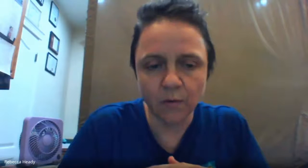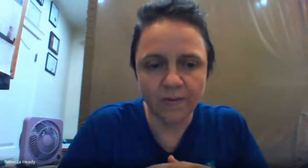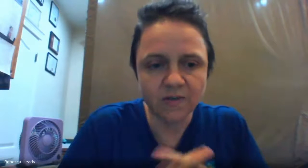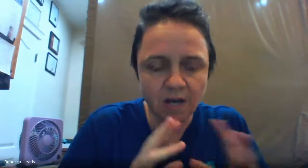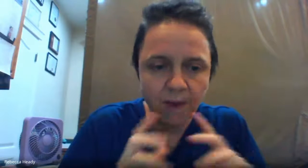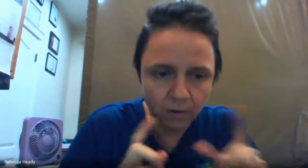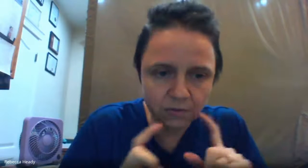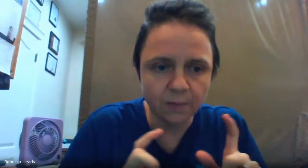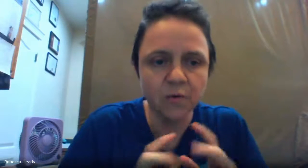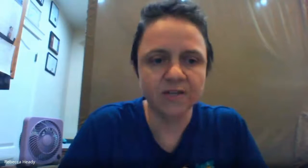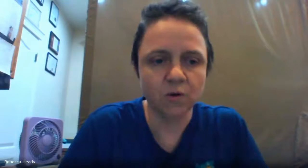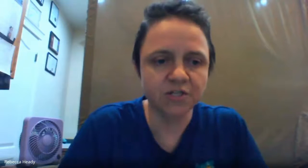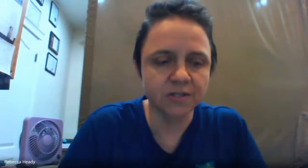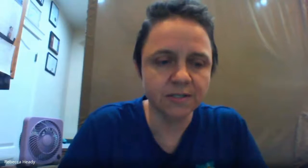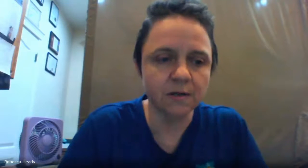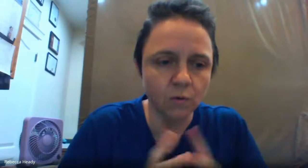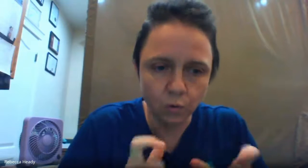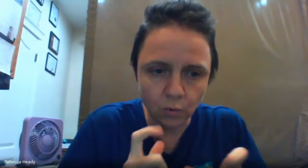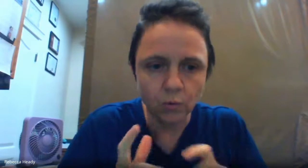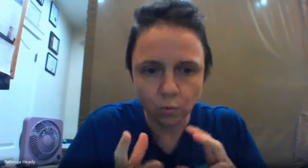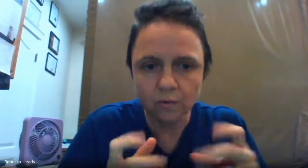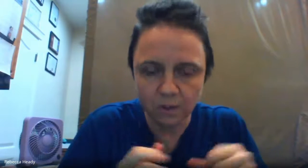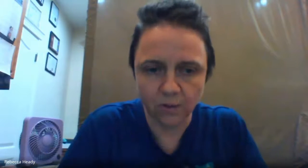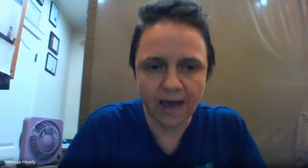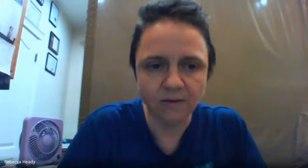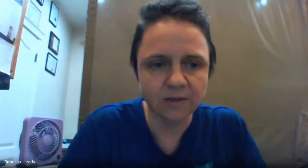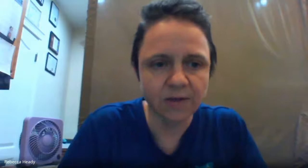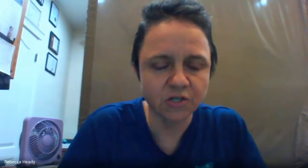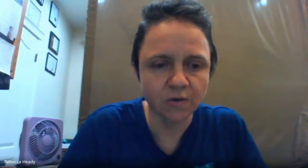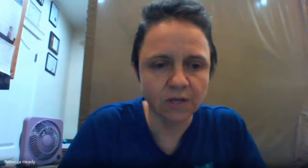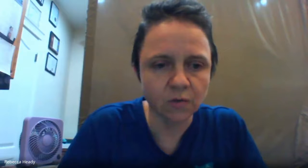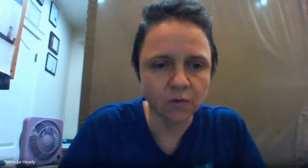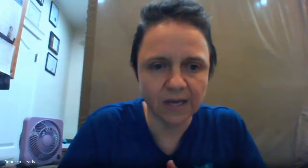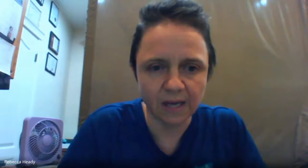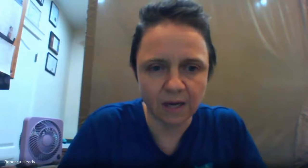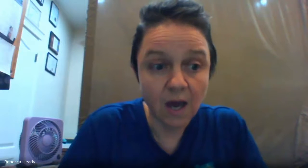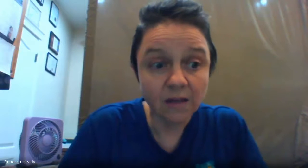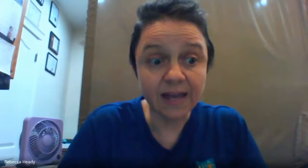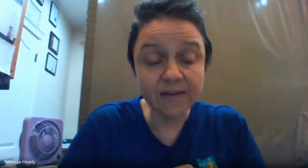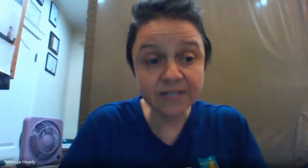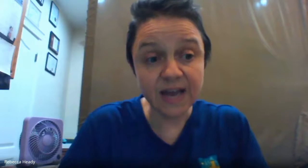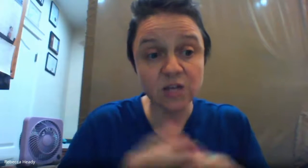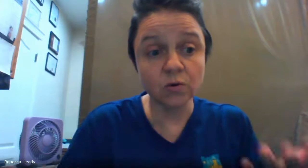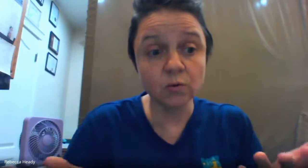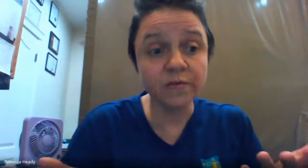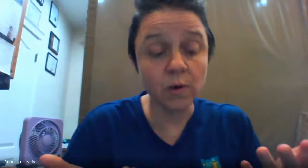about WH questions and who you know and how to make sure that you can like even say if you want to say what's your